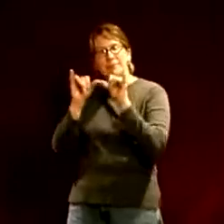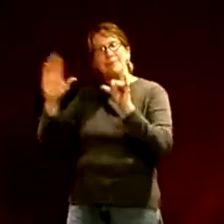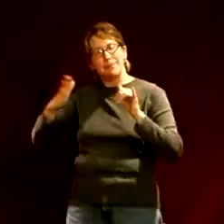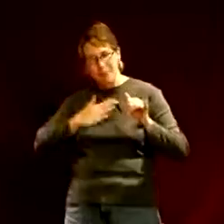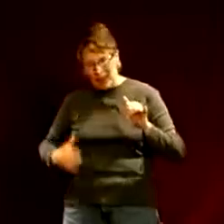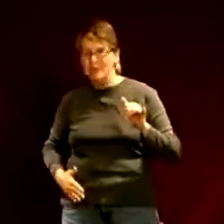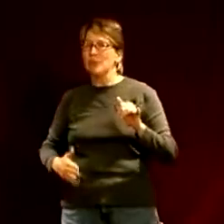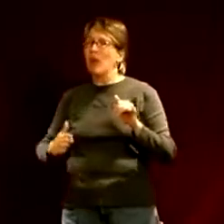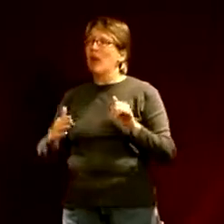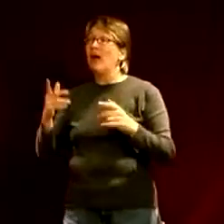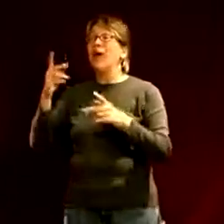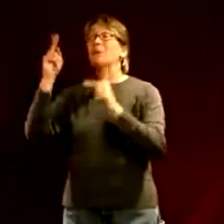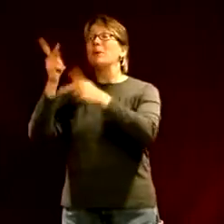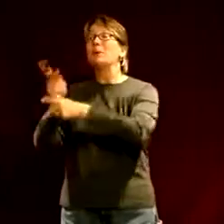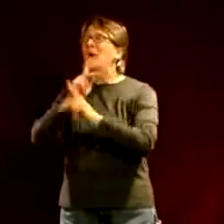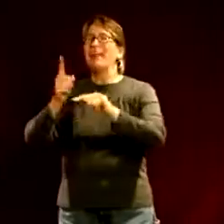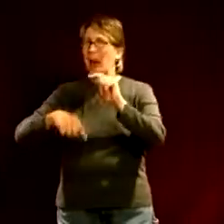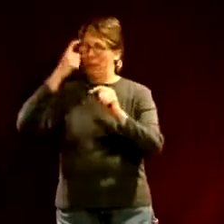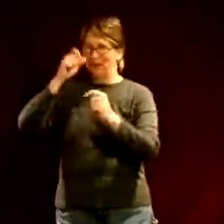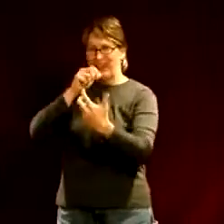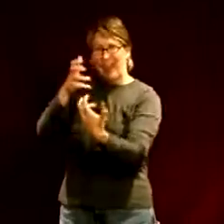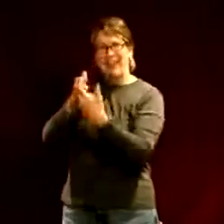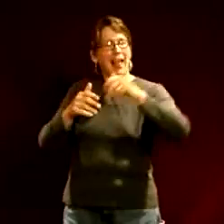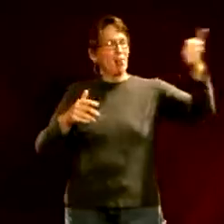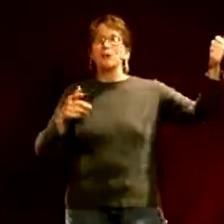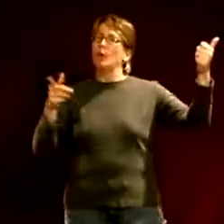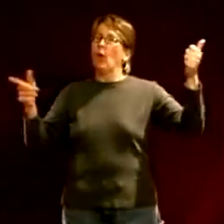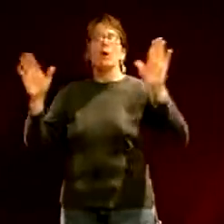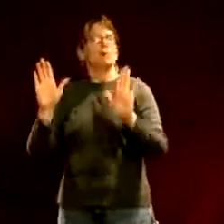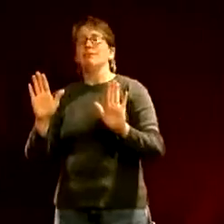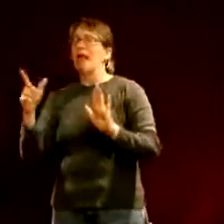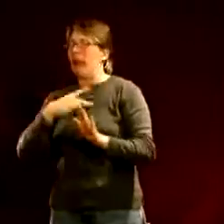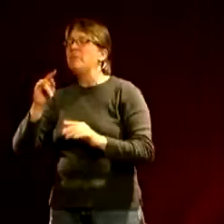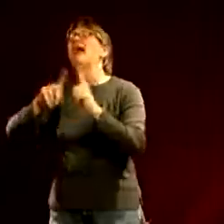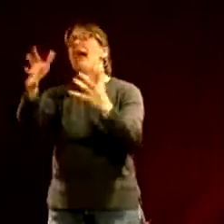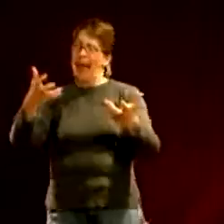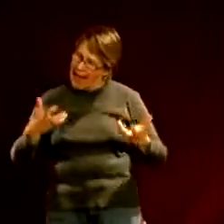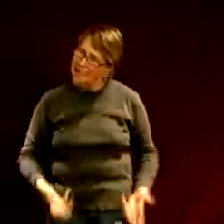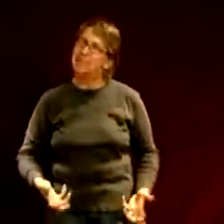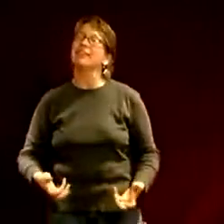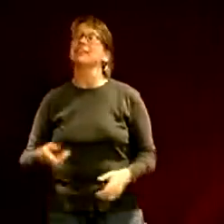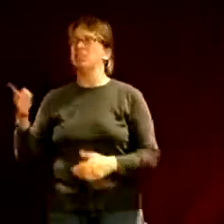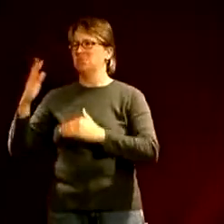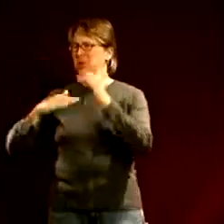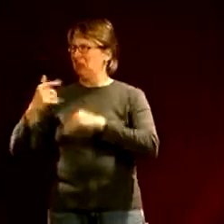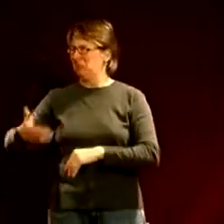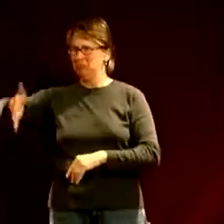how it's going to work out for each of them, and it's kind of measured to them. It's not good for anyone else to use, of course, because the physical measurements of someone else are very different than